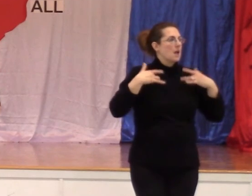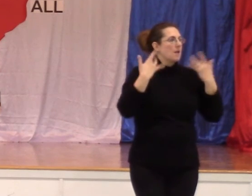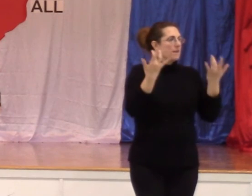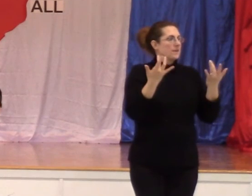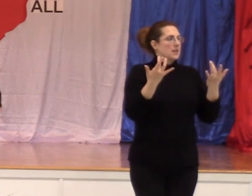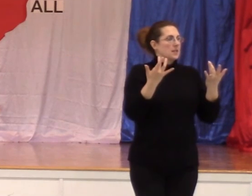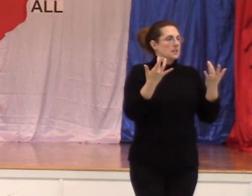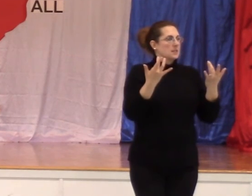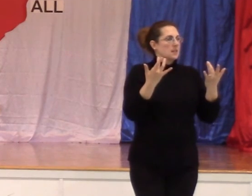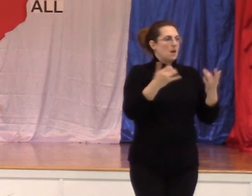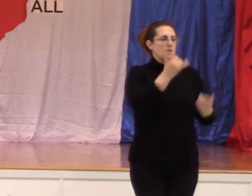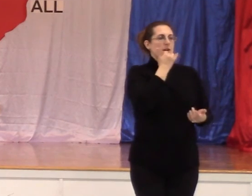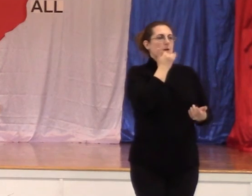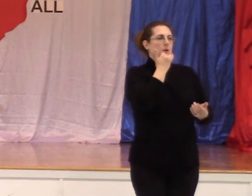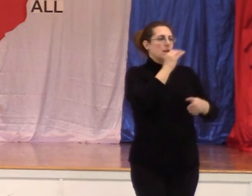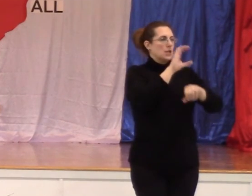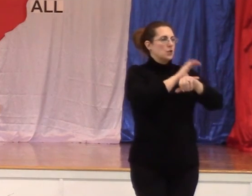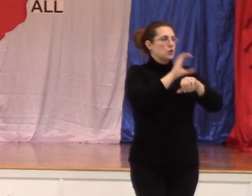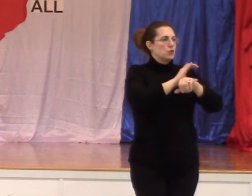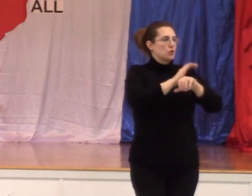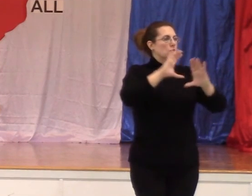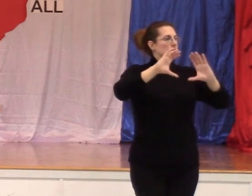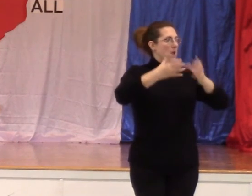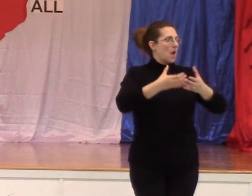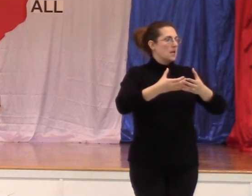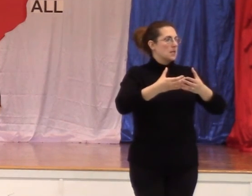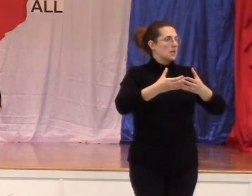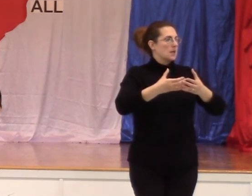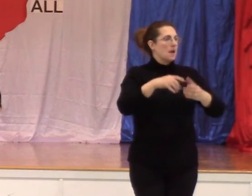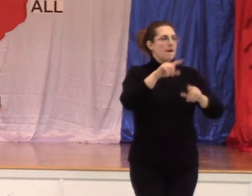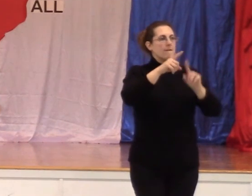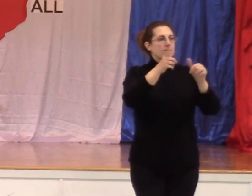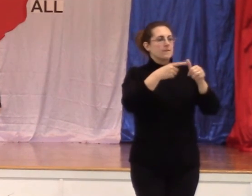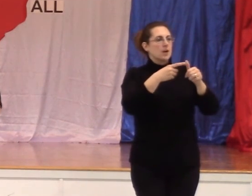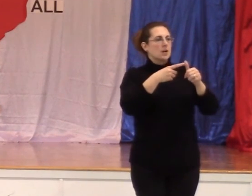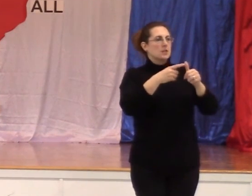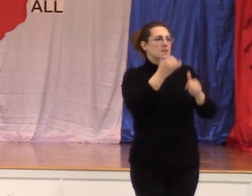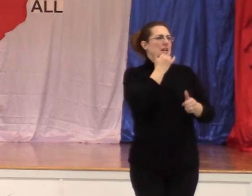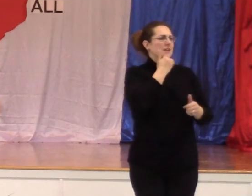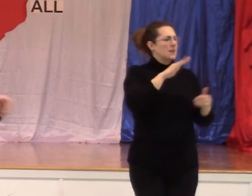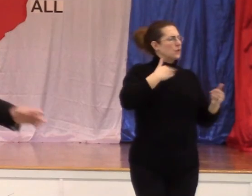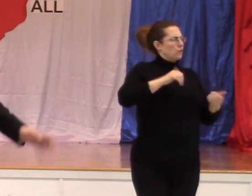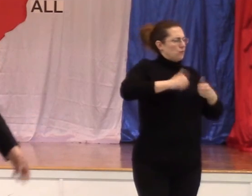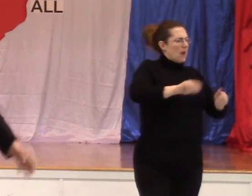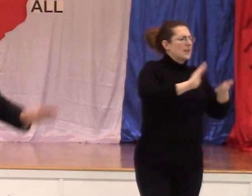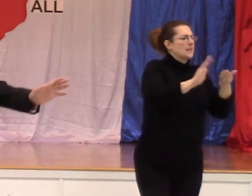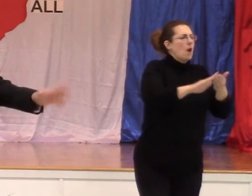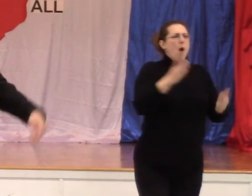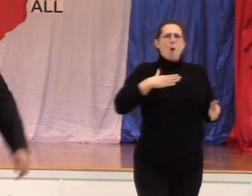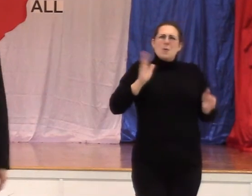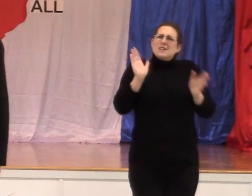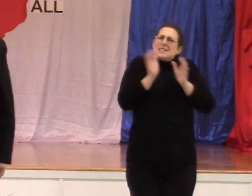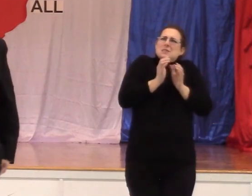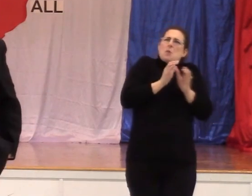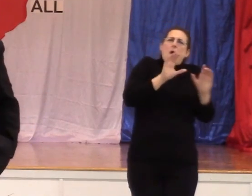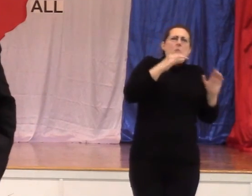error in a church body. Now, first, the error tries to excuse itself. Oh, we're just a small little group. Just let us